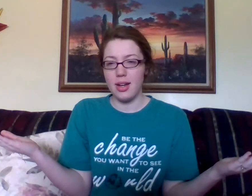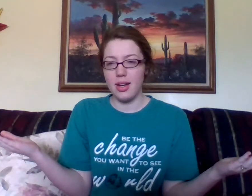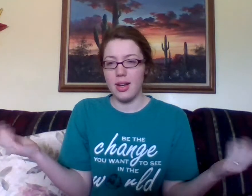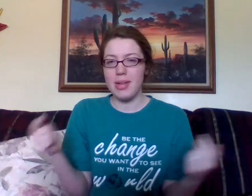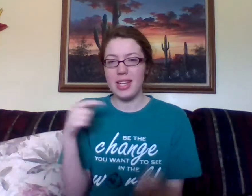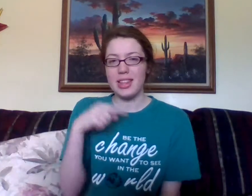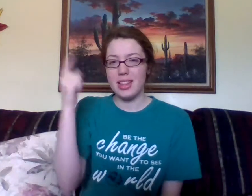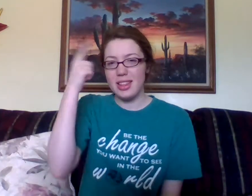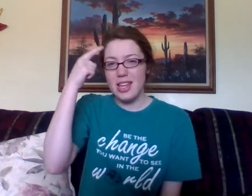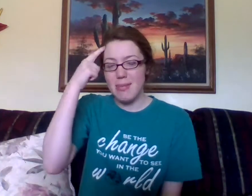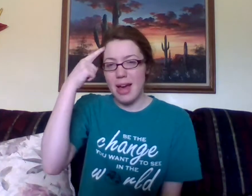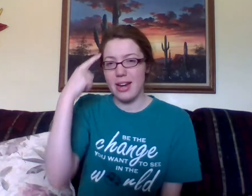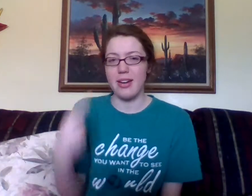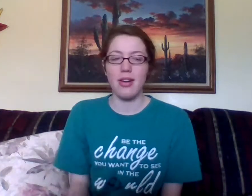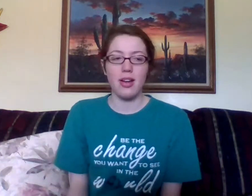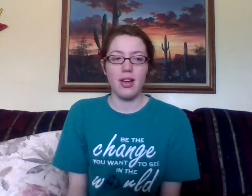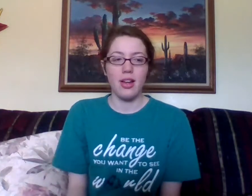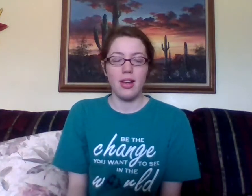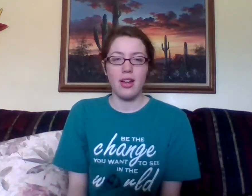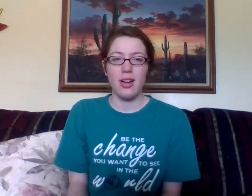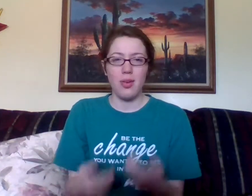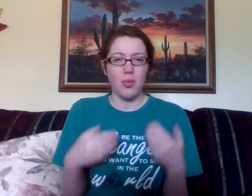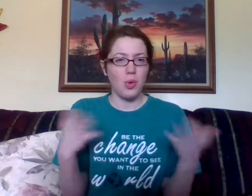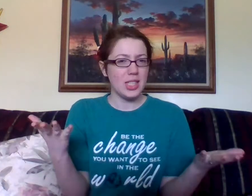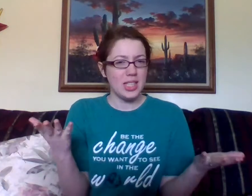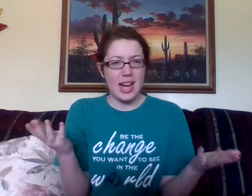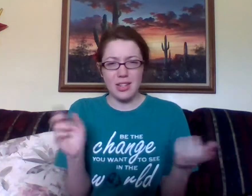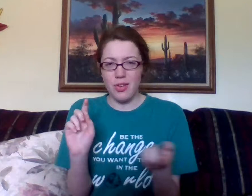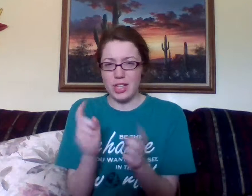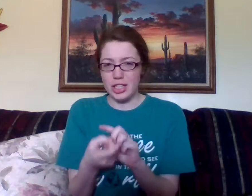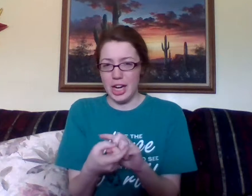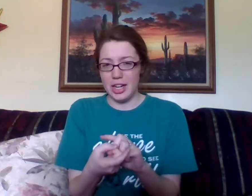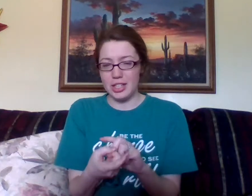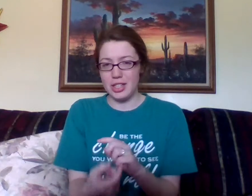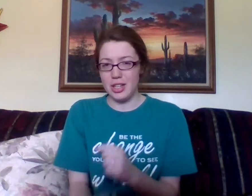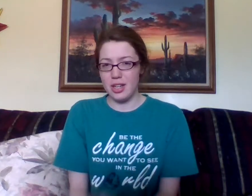I mean, think about it. What's that going to change?